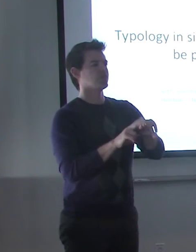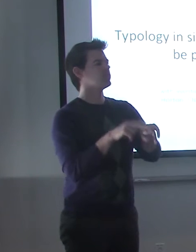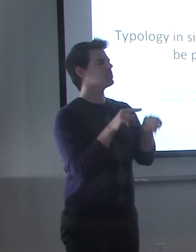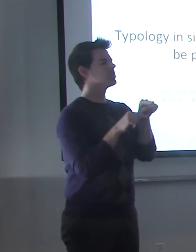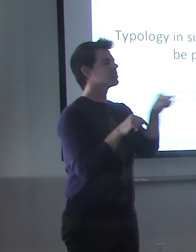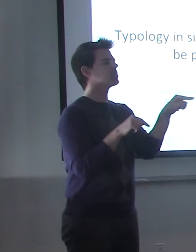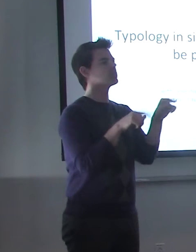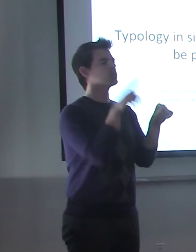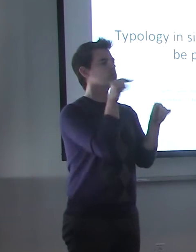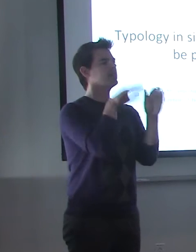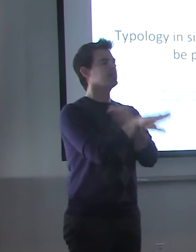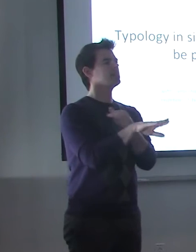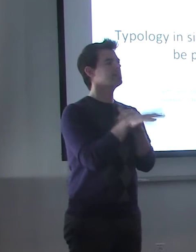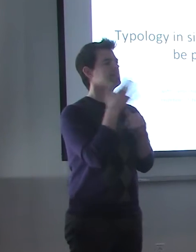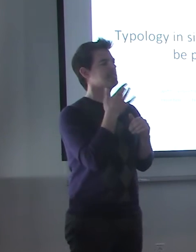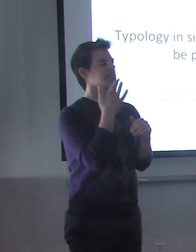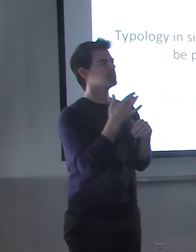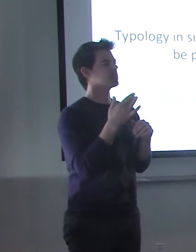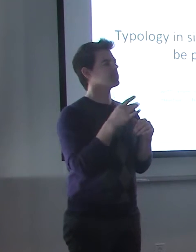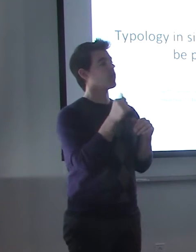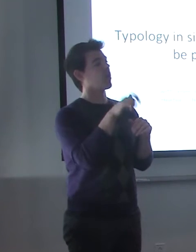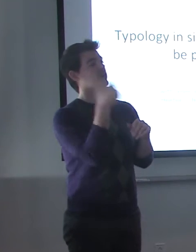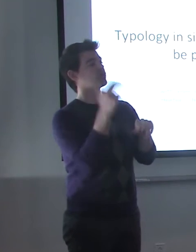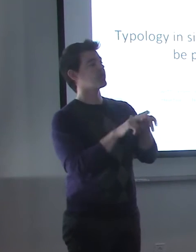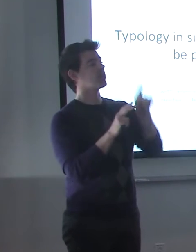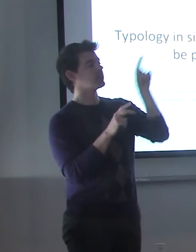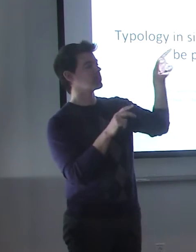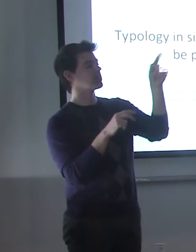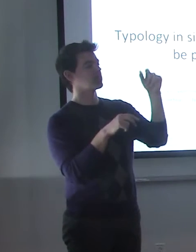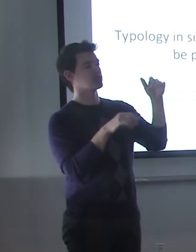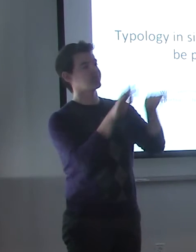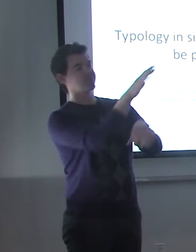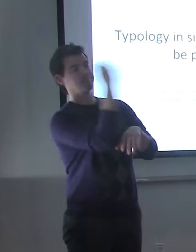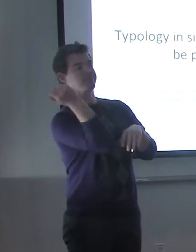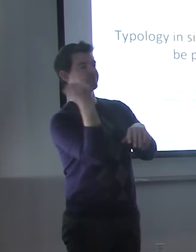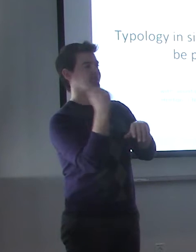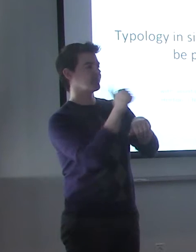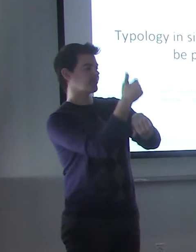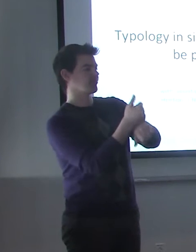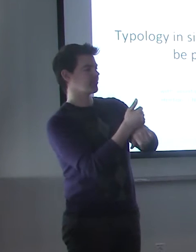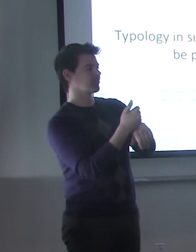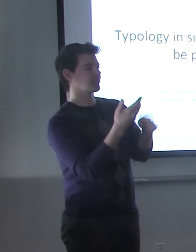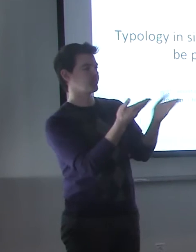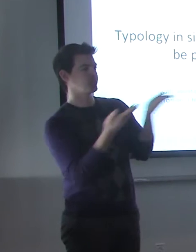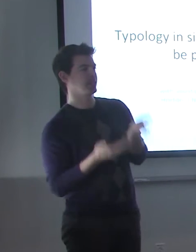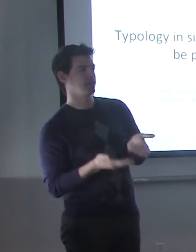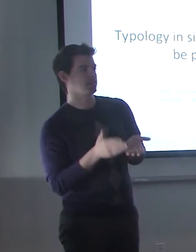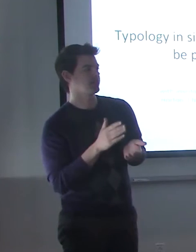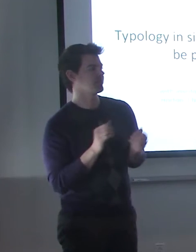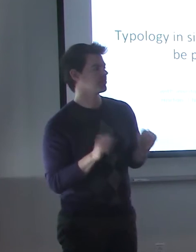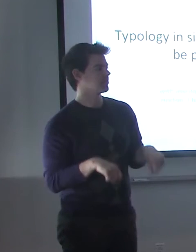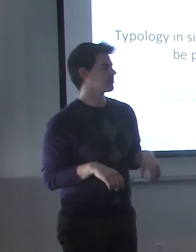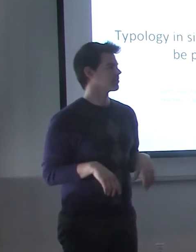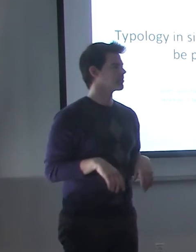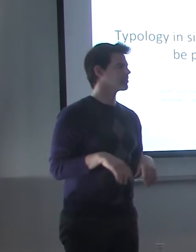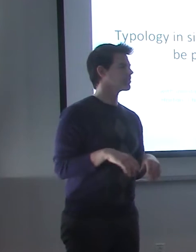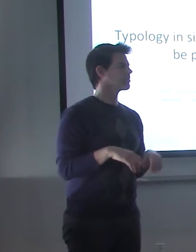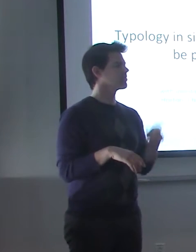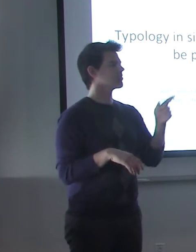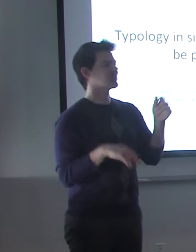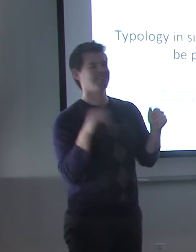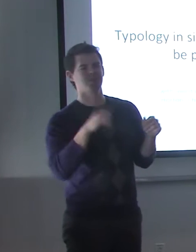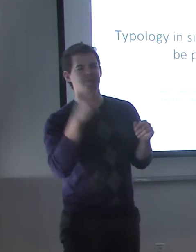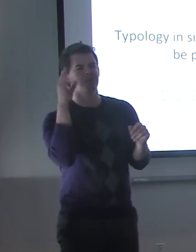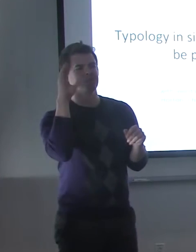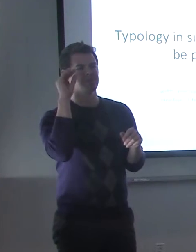and if you want to pull in chairs from the hallway, you can do that as well, or if you're comfortable sitting where you are. Not just you, everybody. All